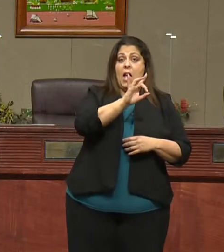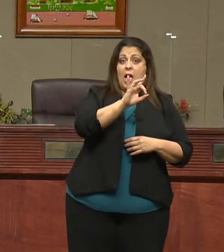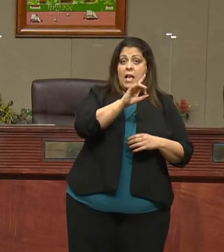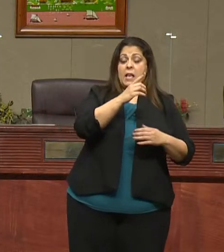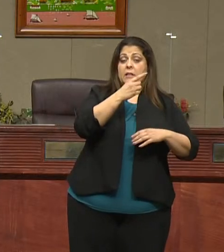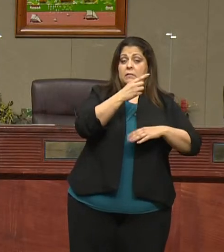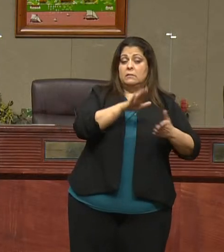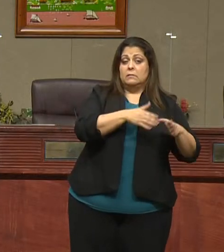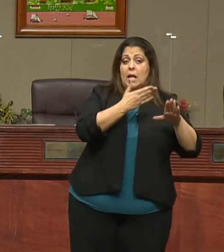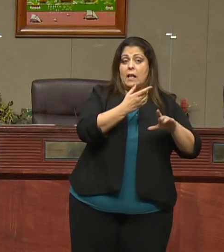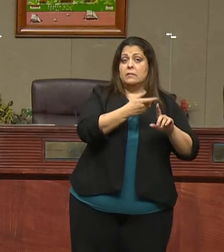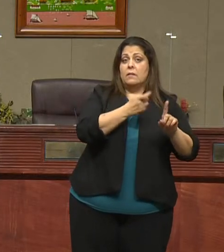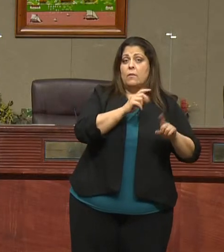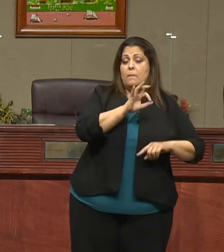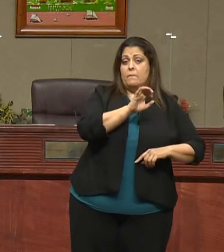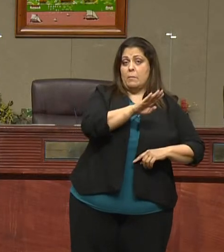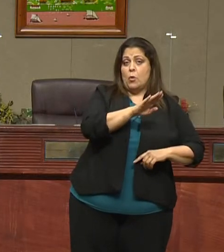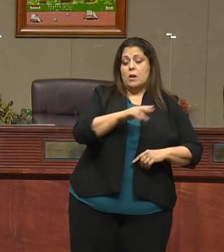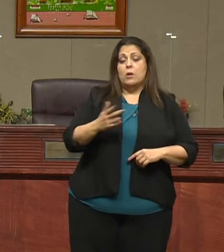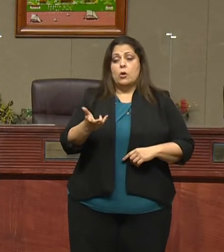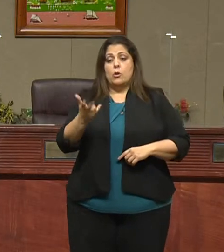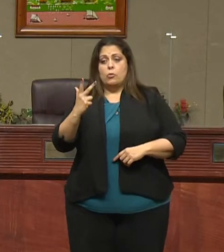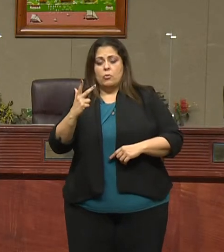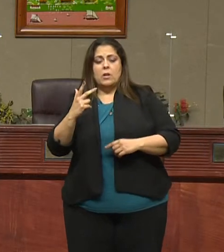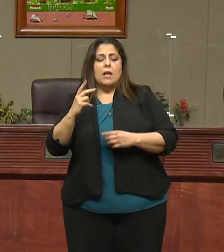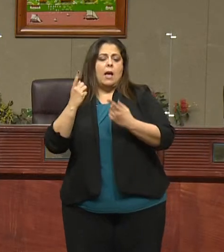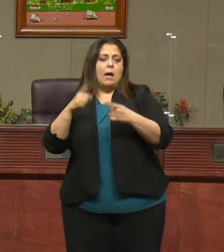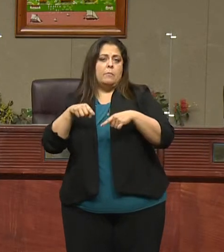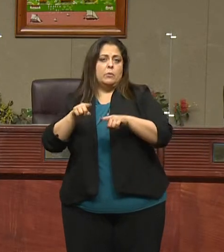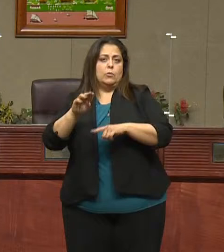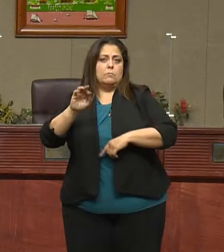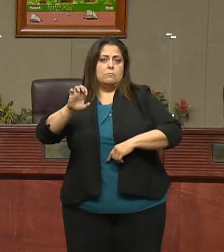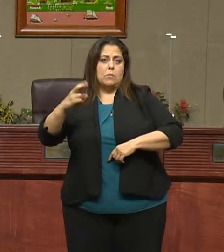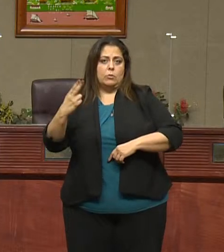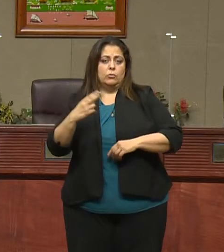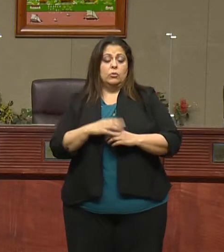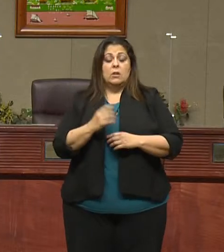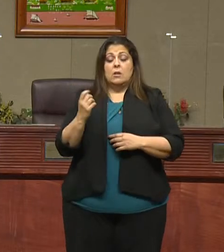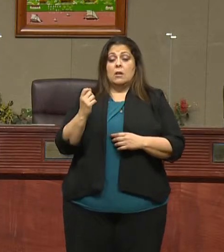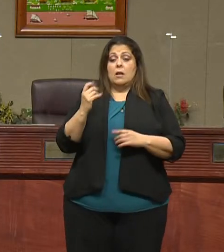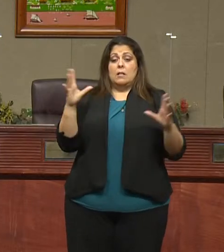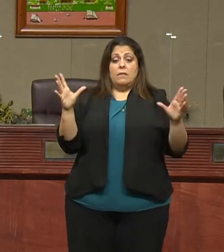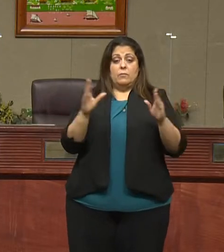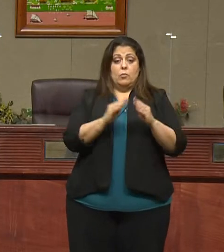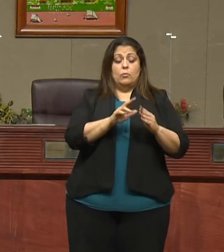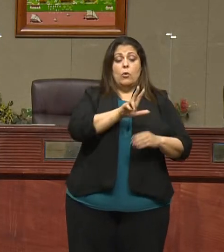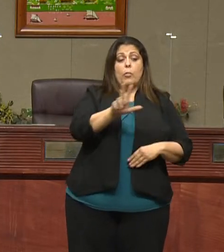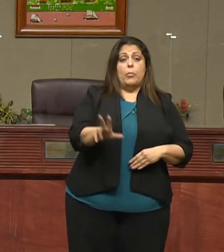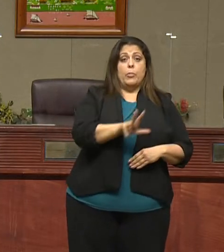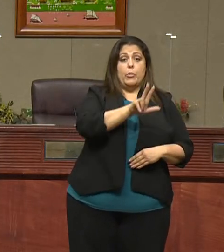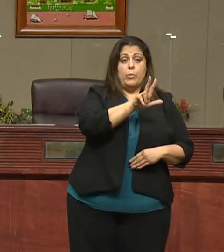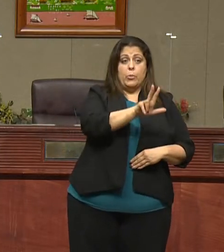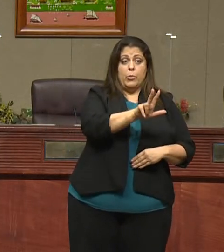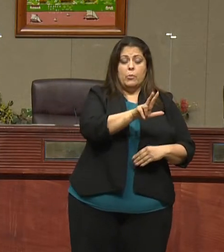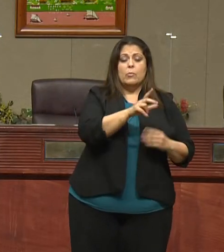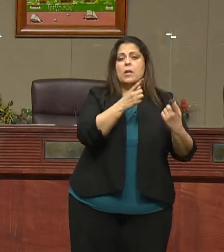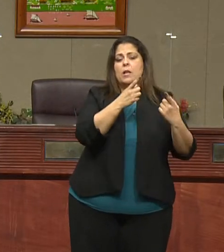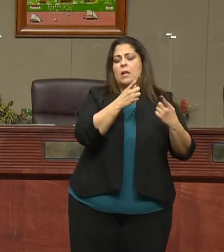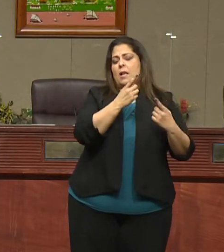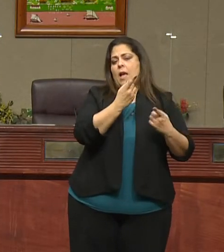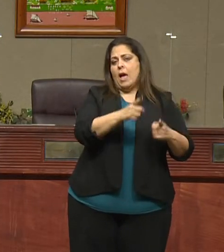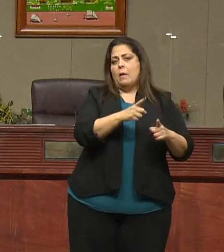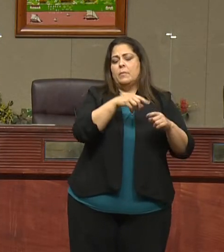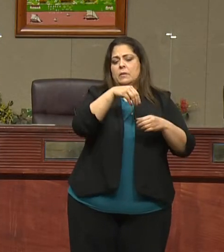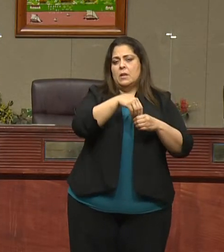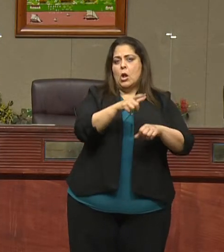February, and 3 dates of death are from March. 3 of the 11, or 27%, were reported from a long-term care facility